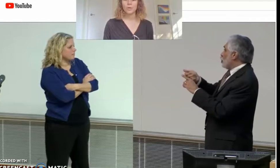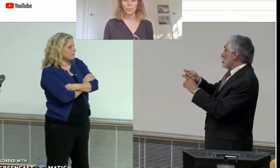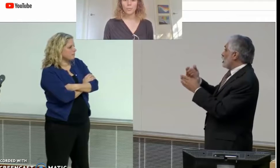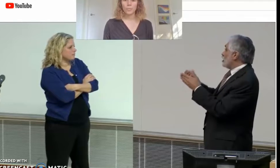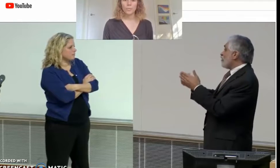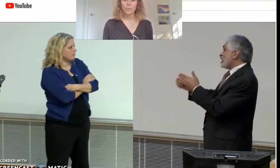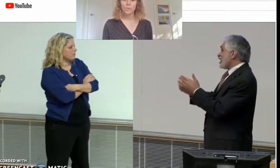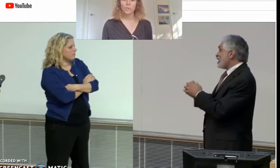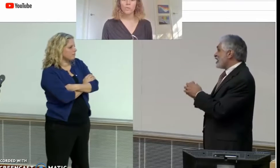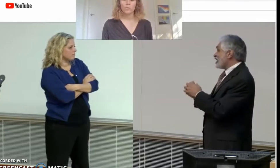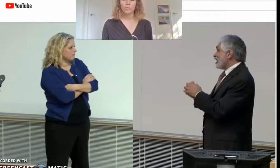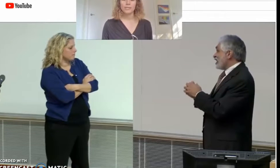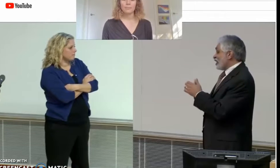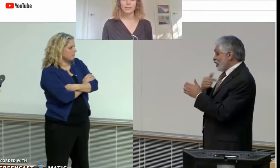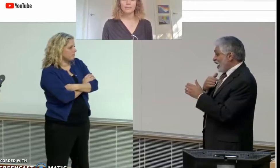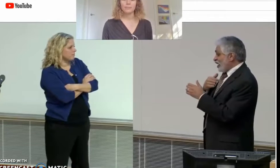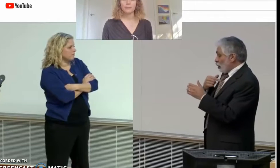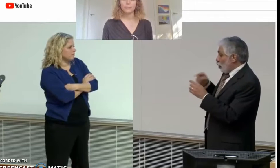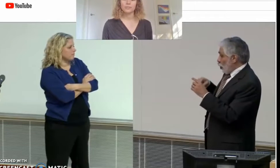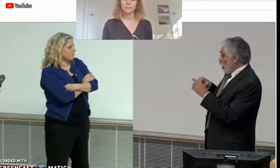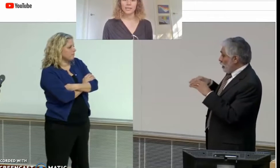know what's happening before it's too late.